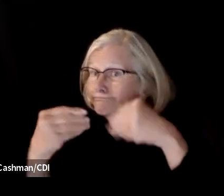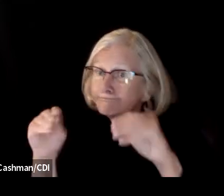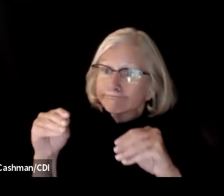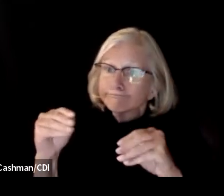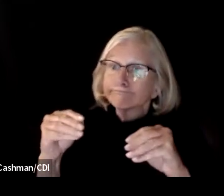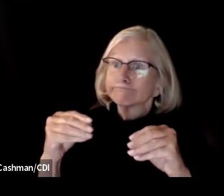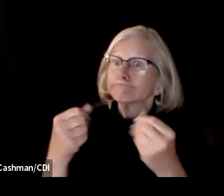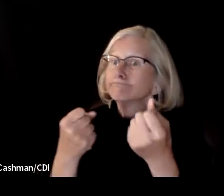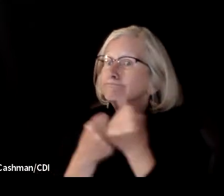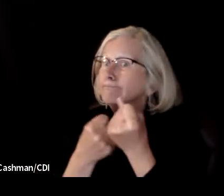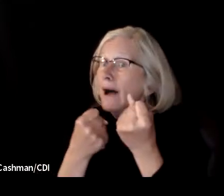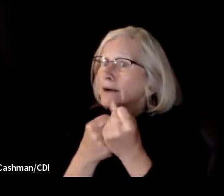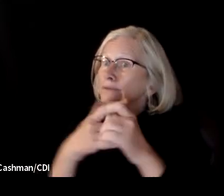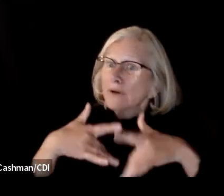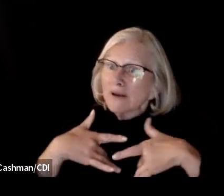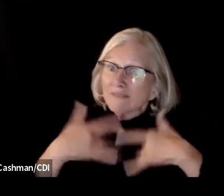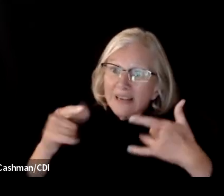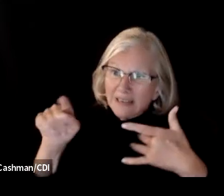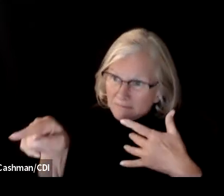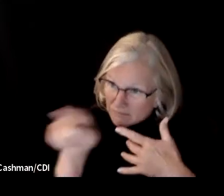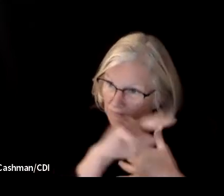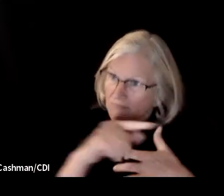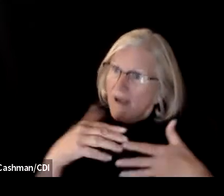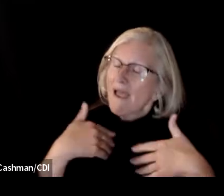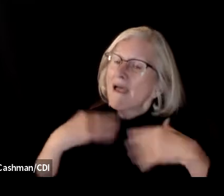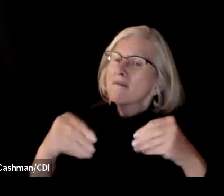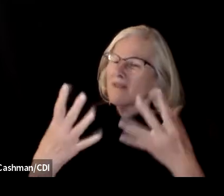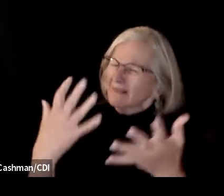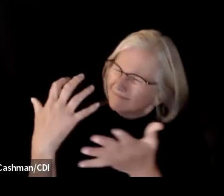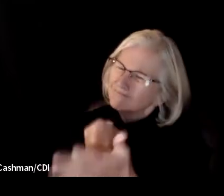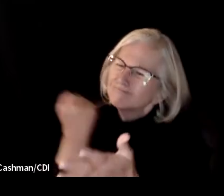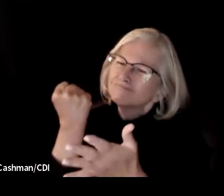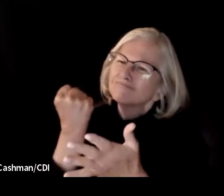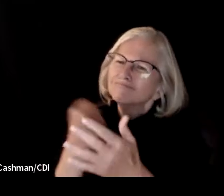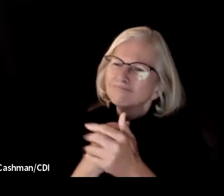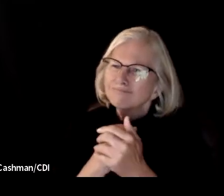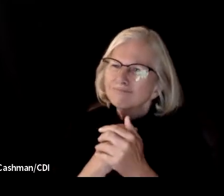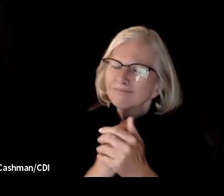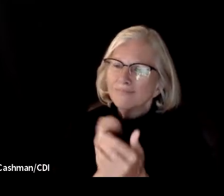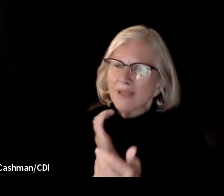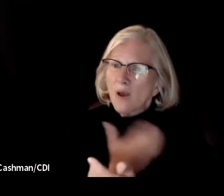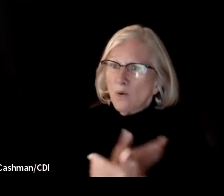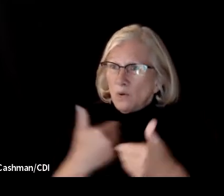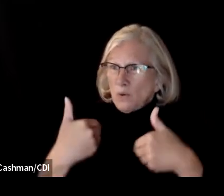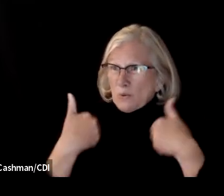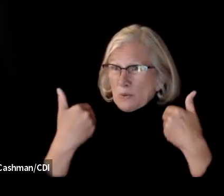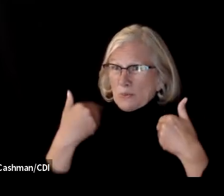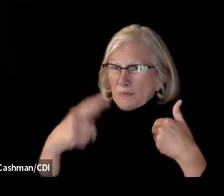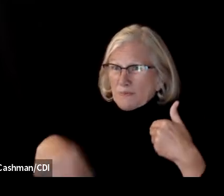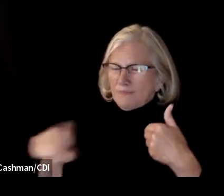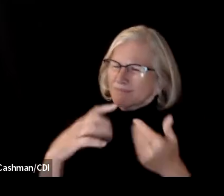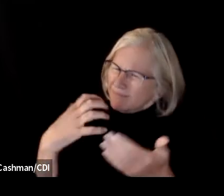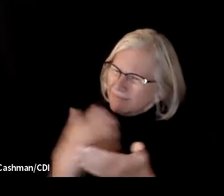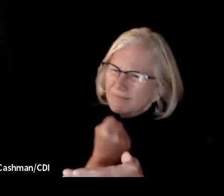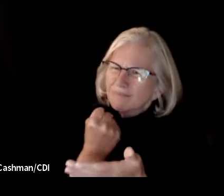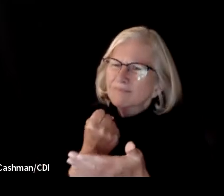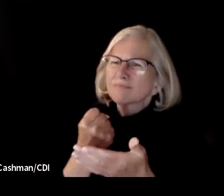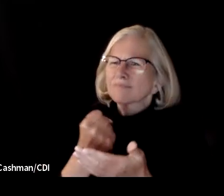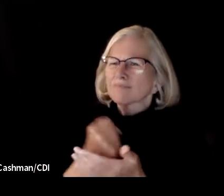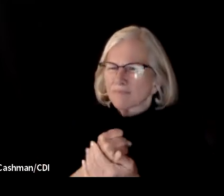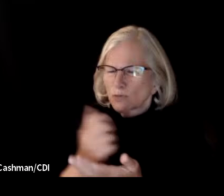groups near you. Our kids deserve a worry-free, safe, and fun fall back in the